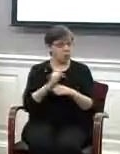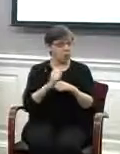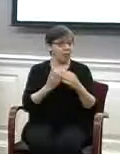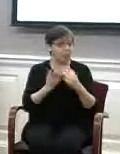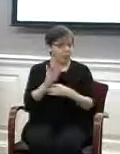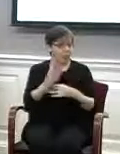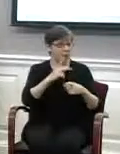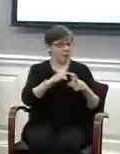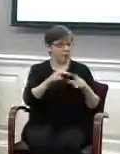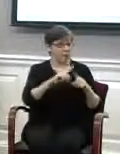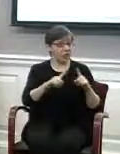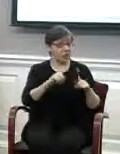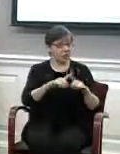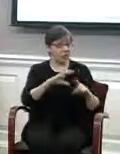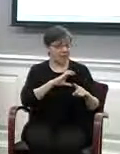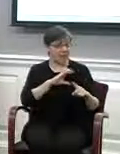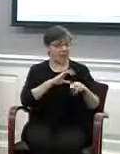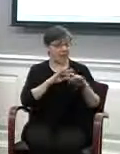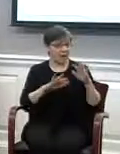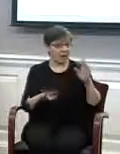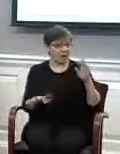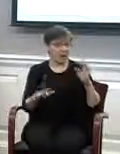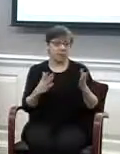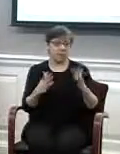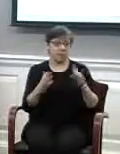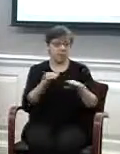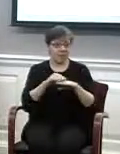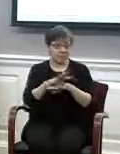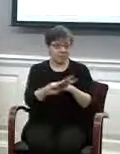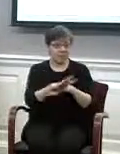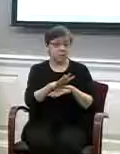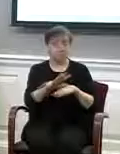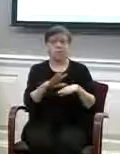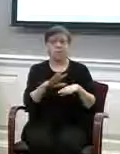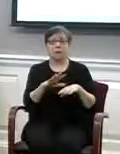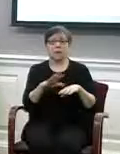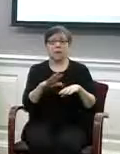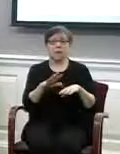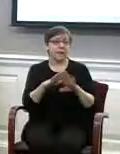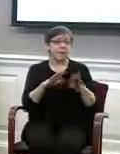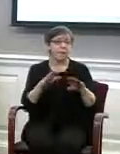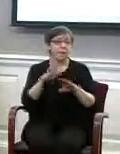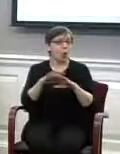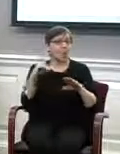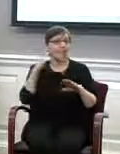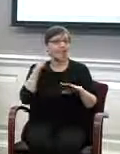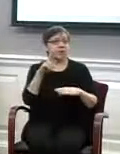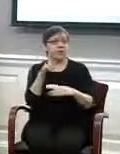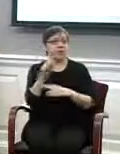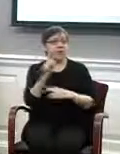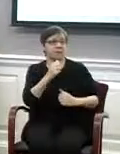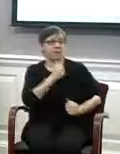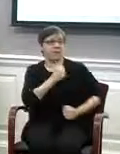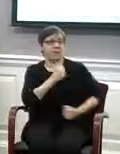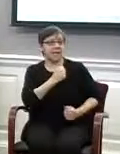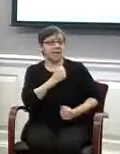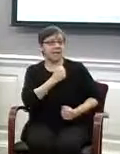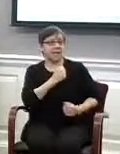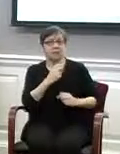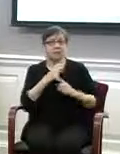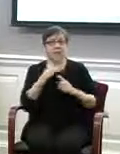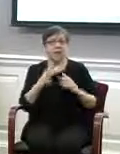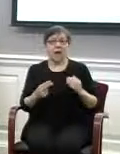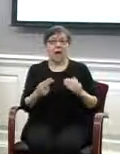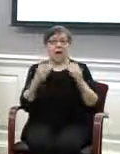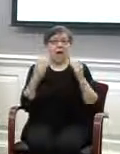professions so that I mean, I know we don't think of the U.S. military as being a high representative of